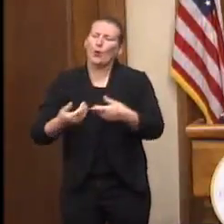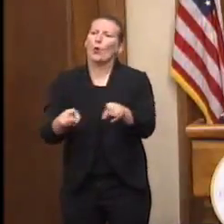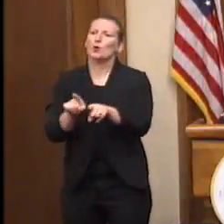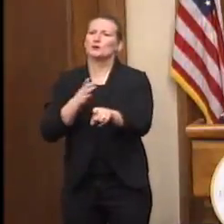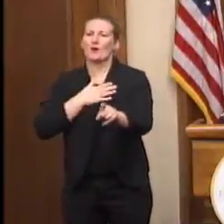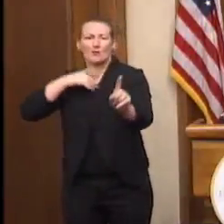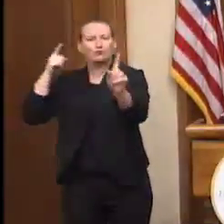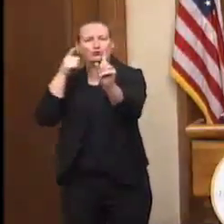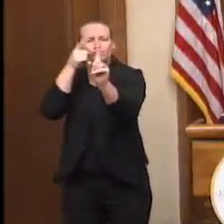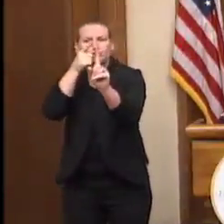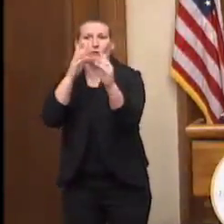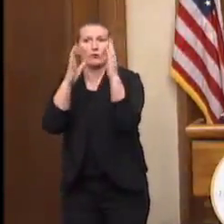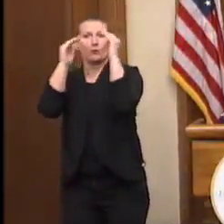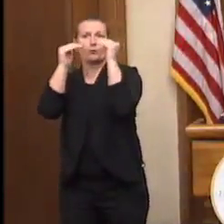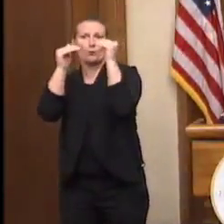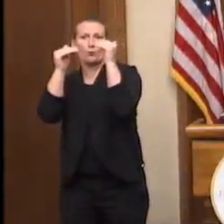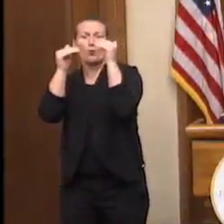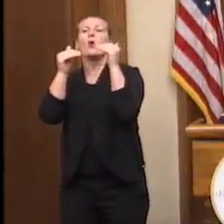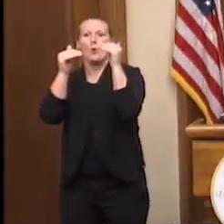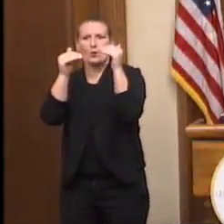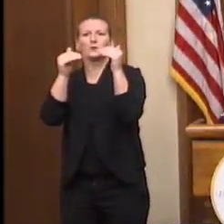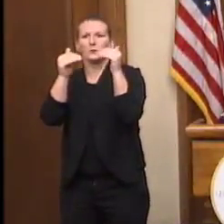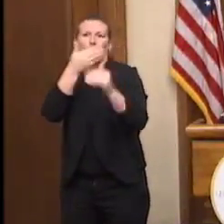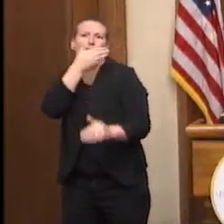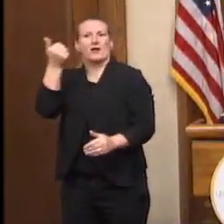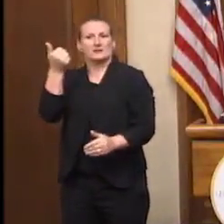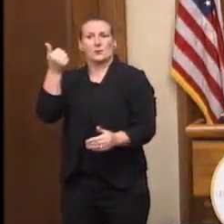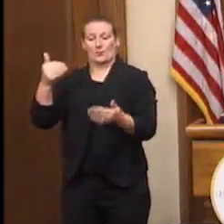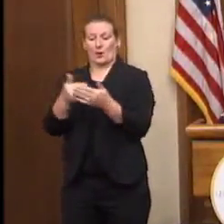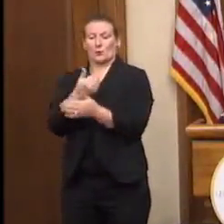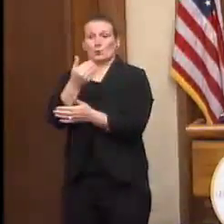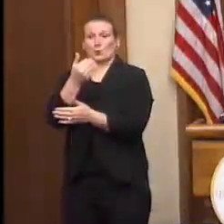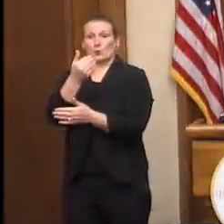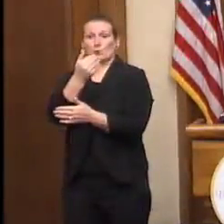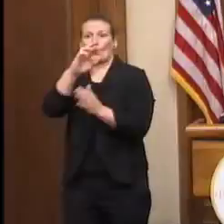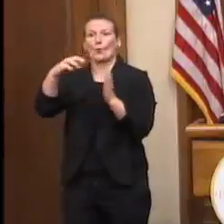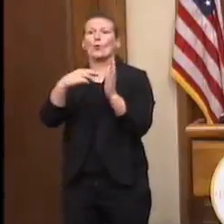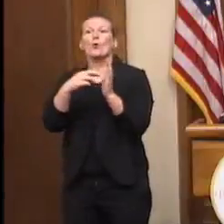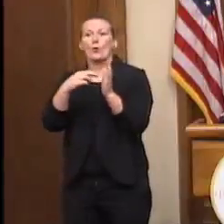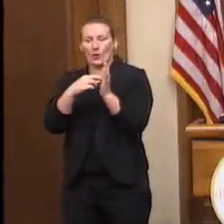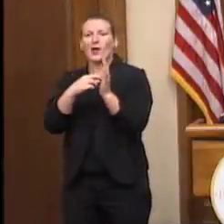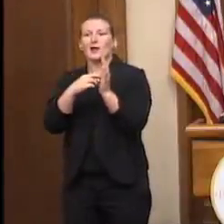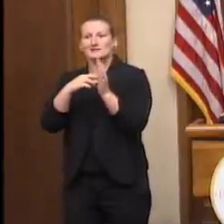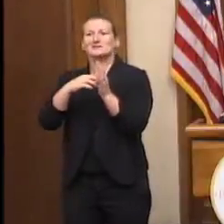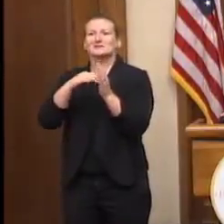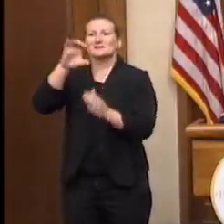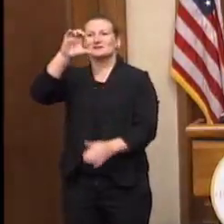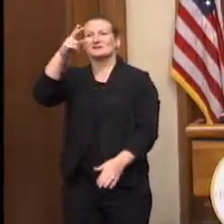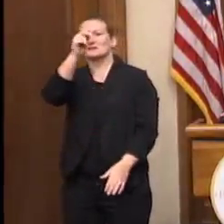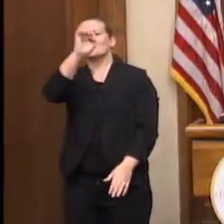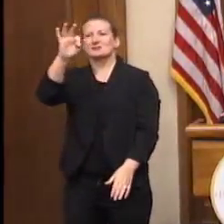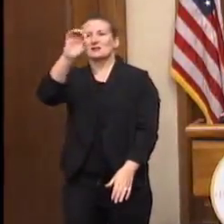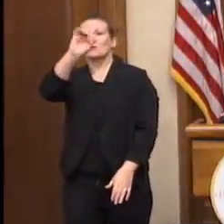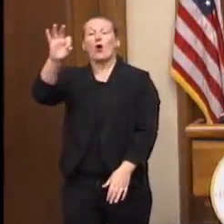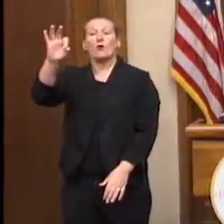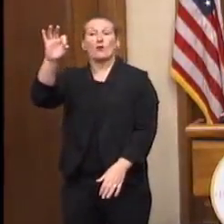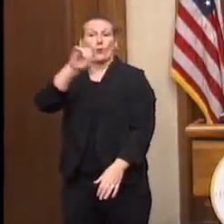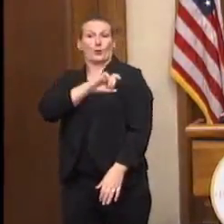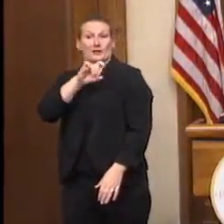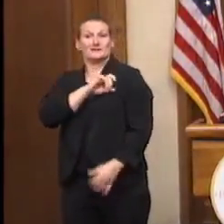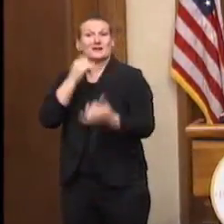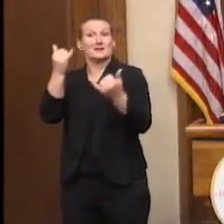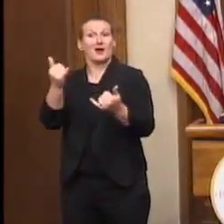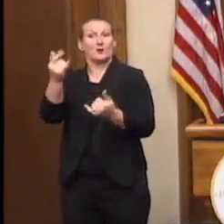will serve me well in the new role as Chief of Police. Now I will answer some questions.